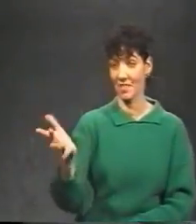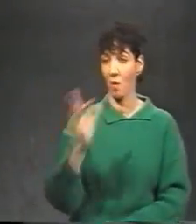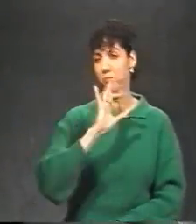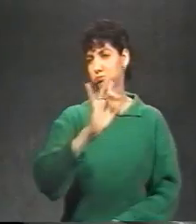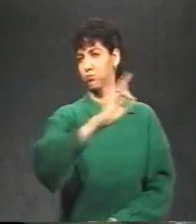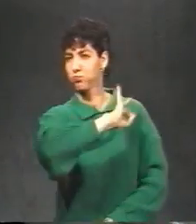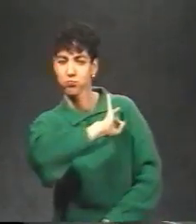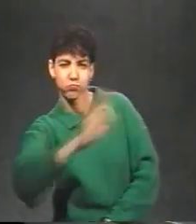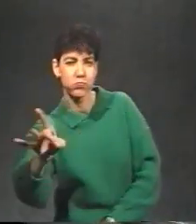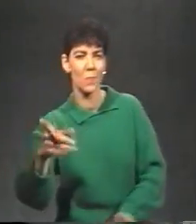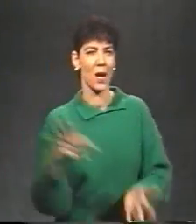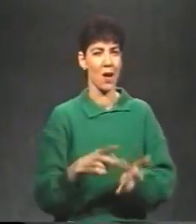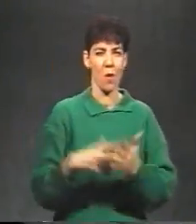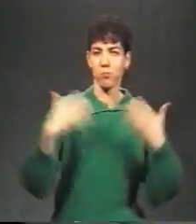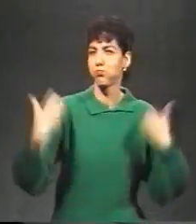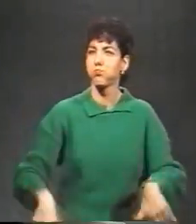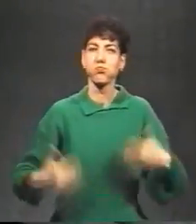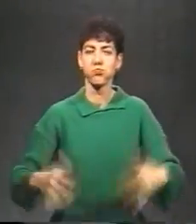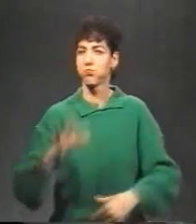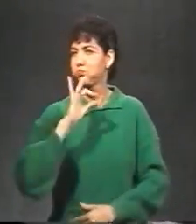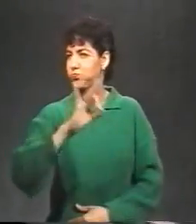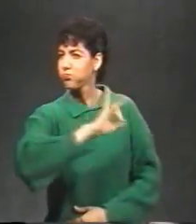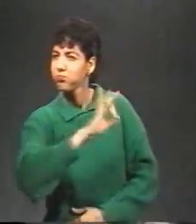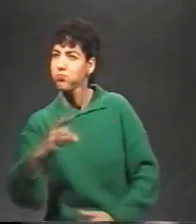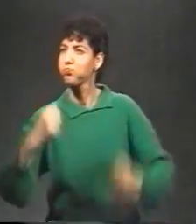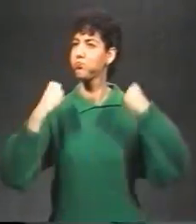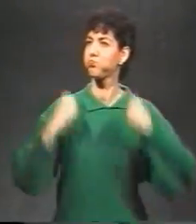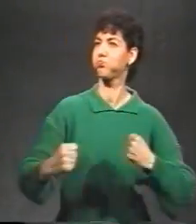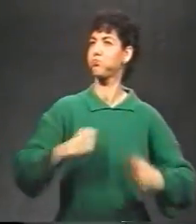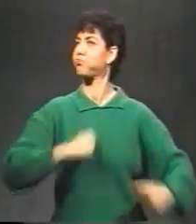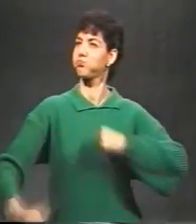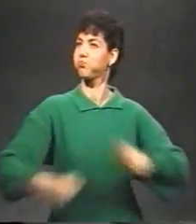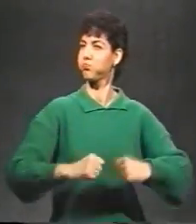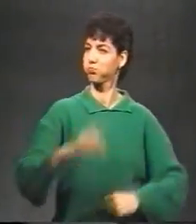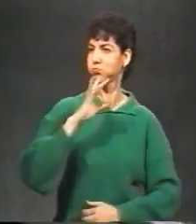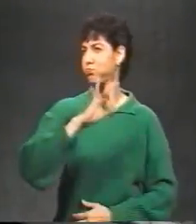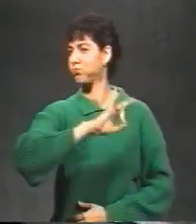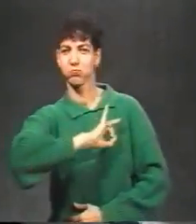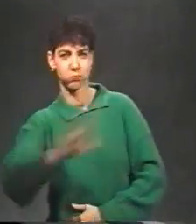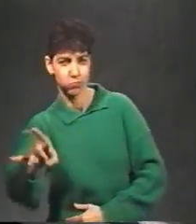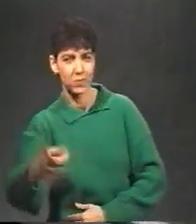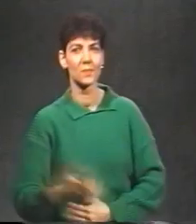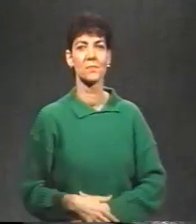movement. The palm may also be on a slight diagonal.